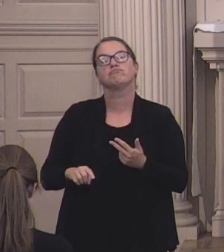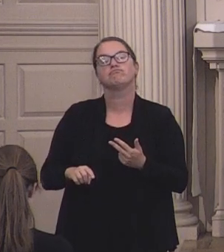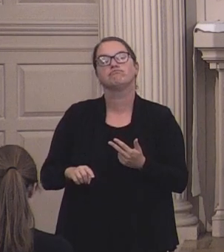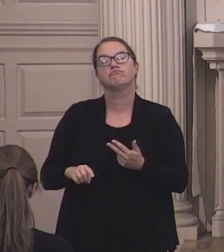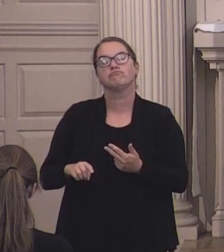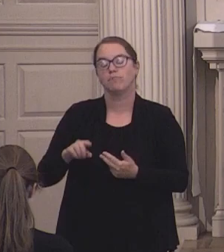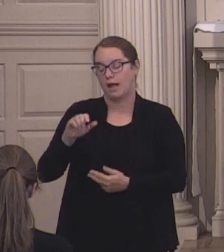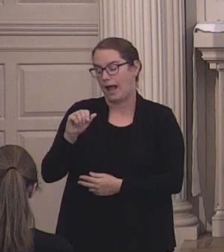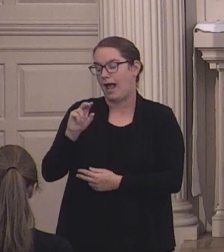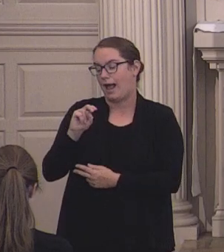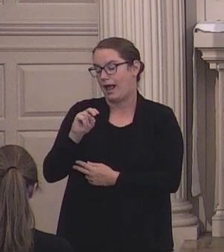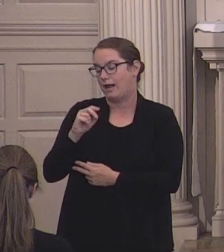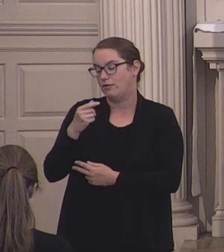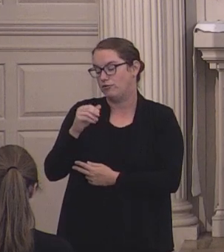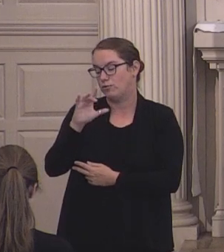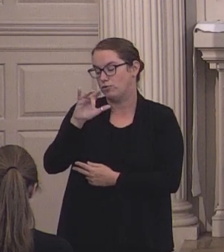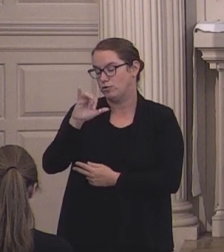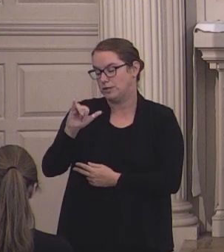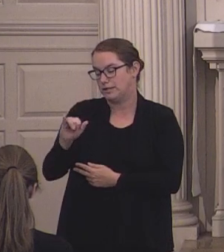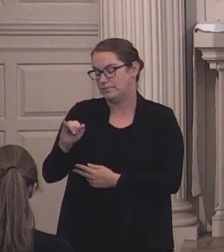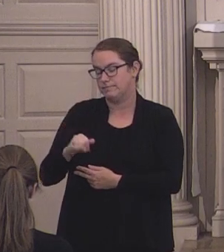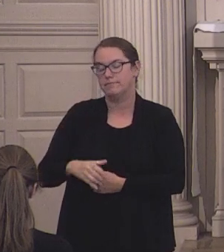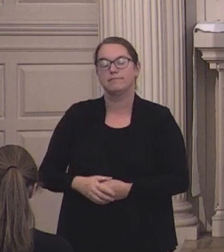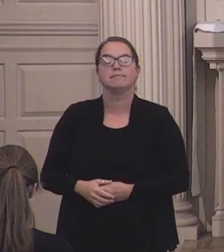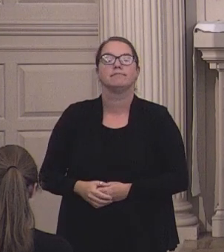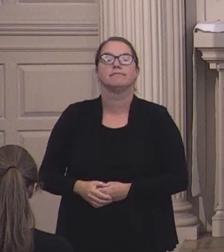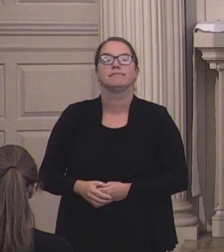and Gelucci.